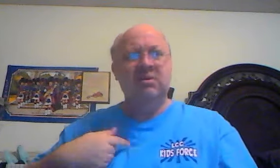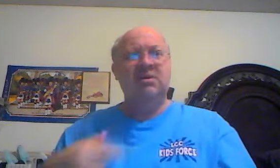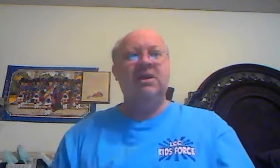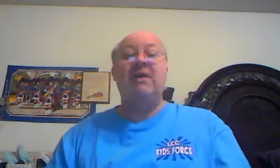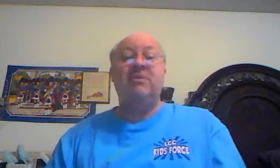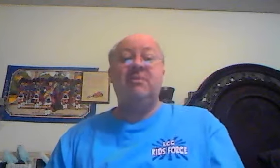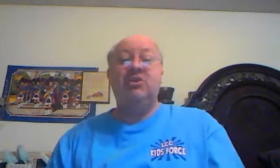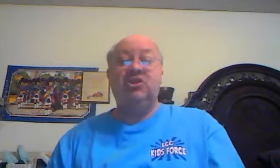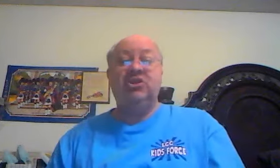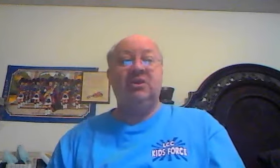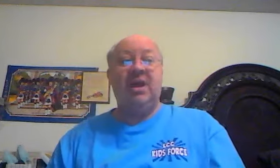and remember to shake your head.